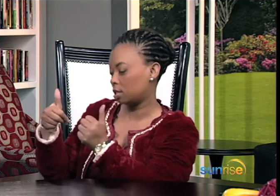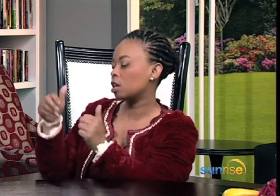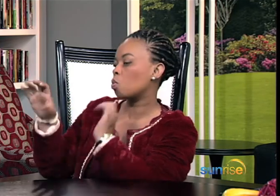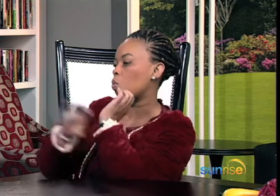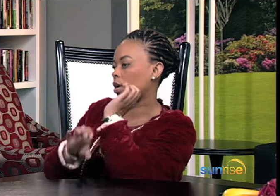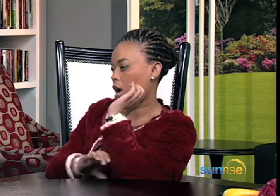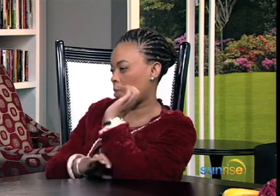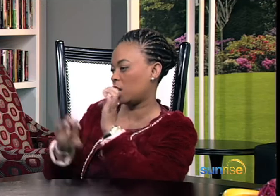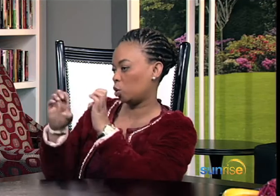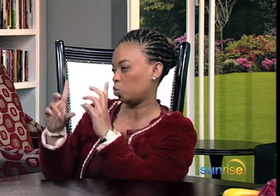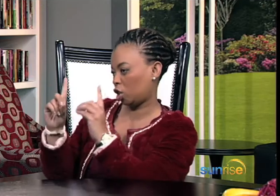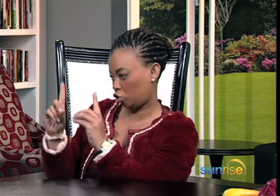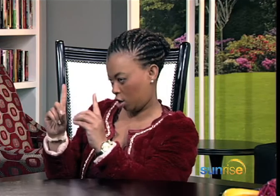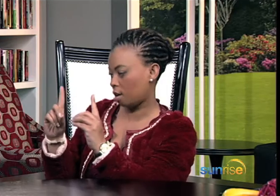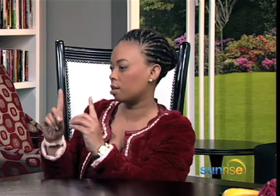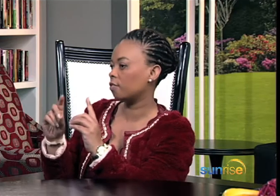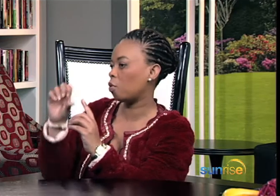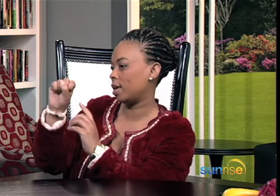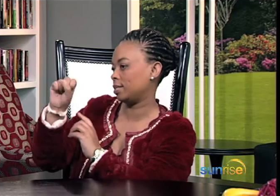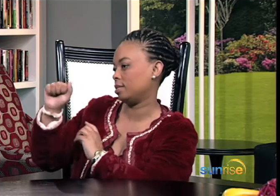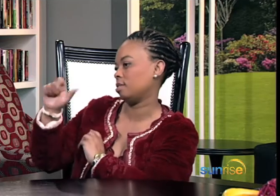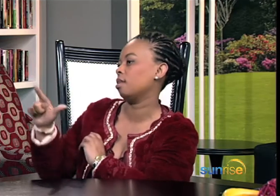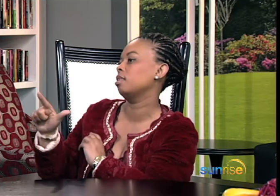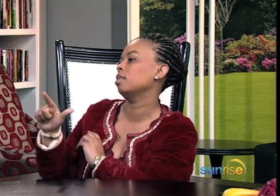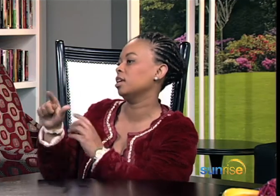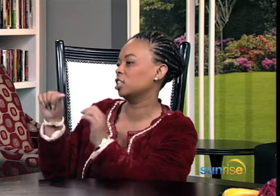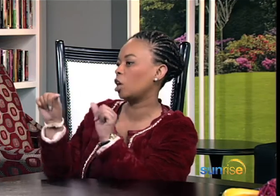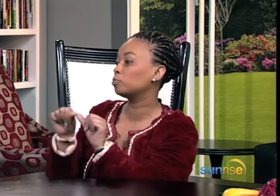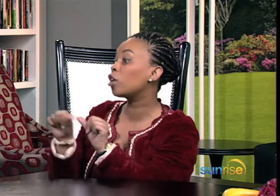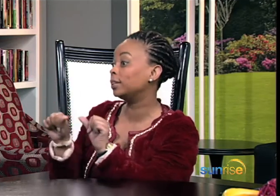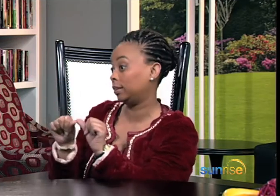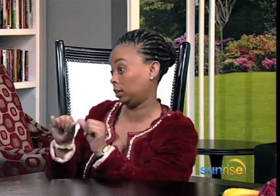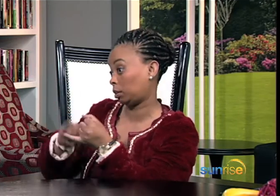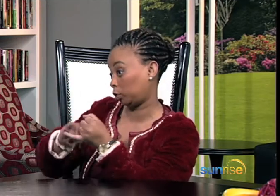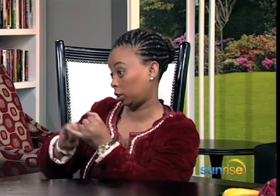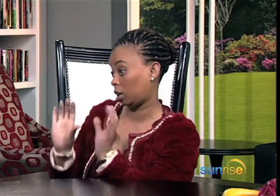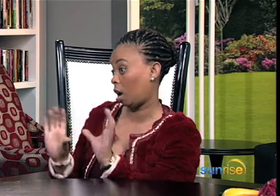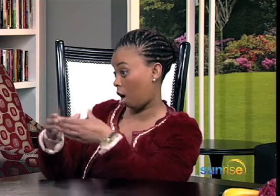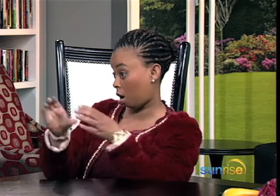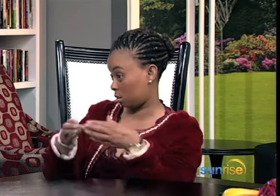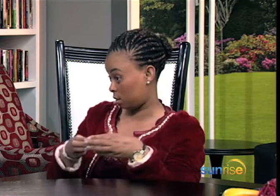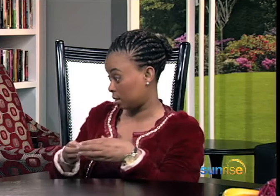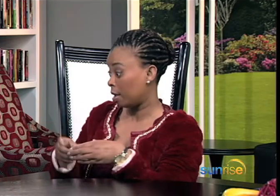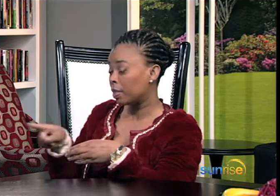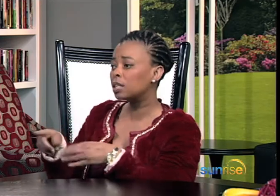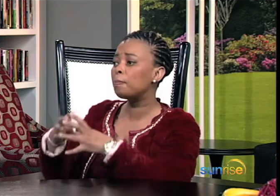in 2015, curriculum of education for SASL, this as a subject, SASL as a